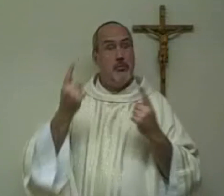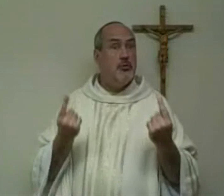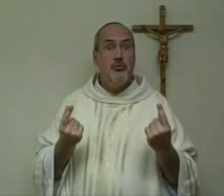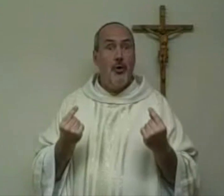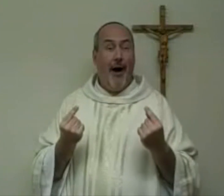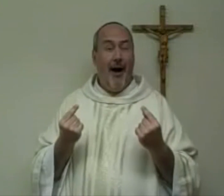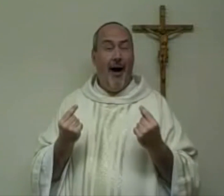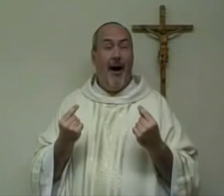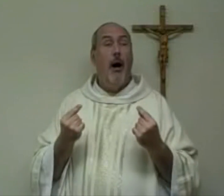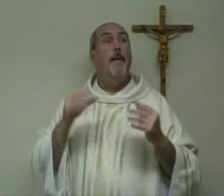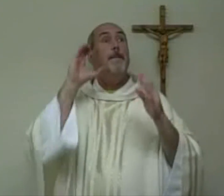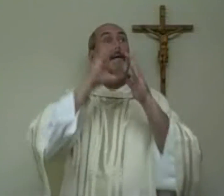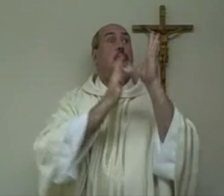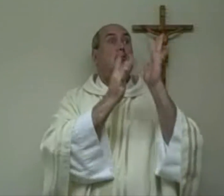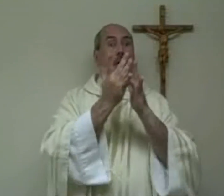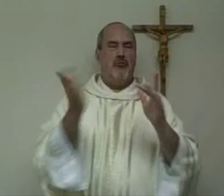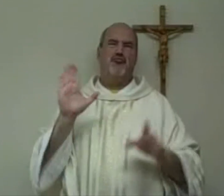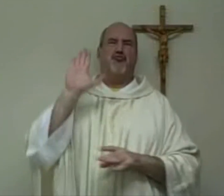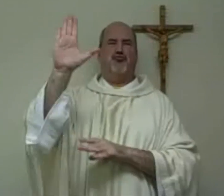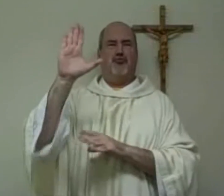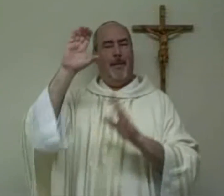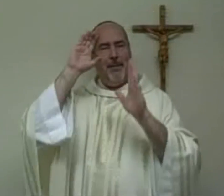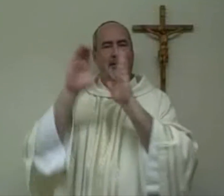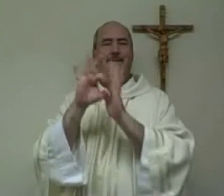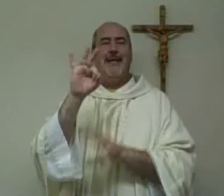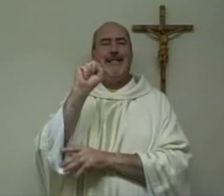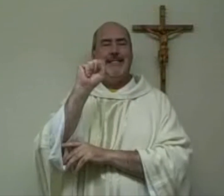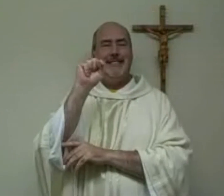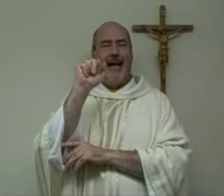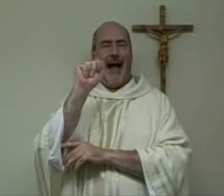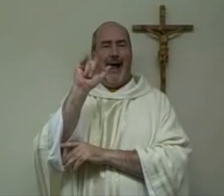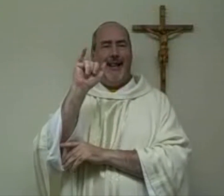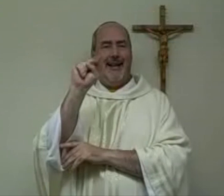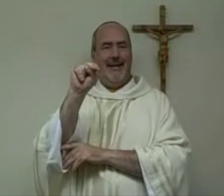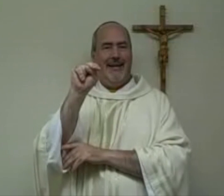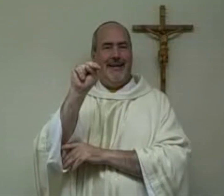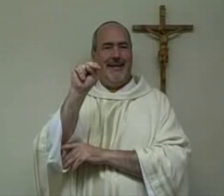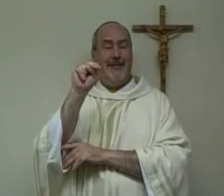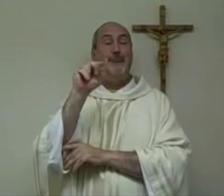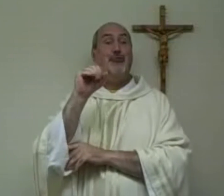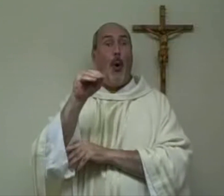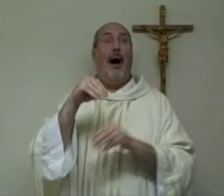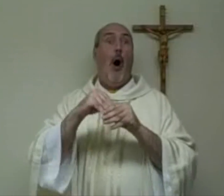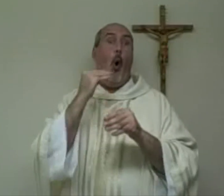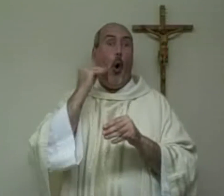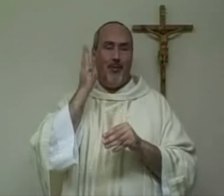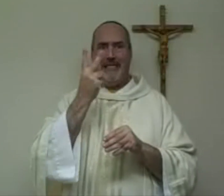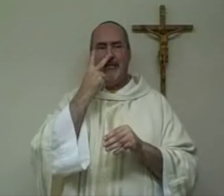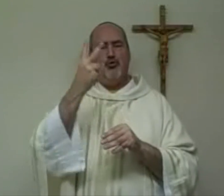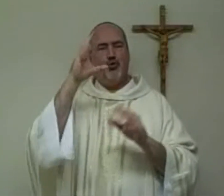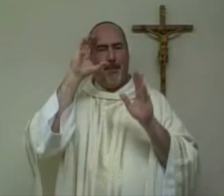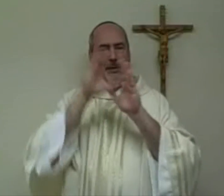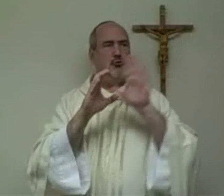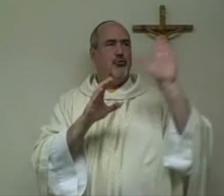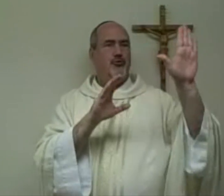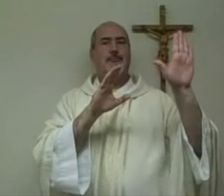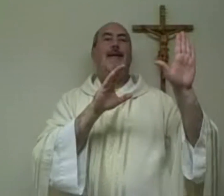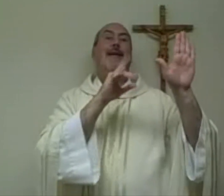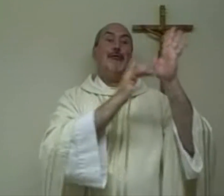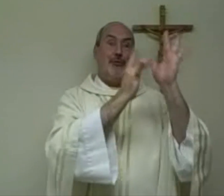Now, his father, in response to that, decided to post pictures of Stalin in the home. So you might